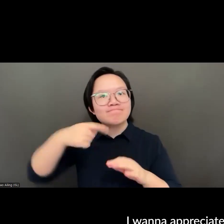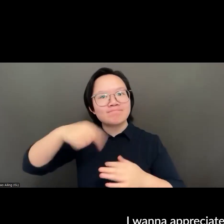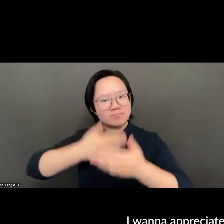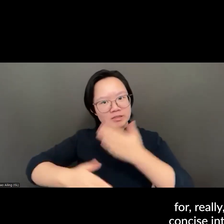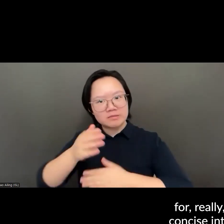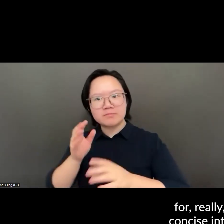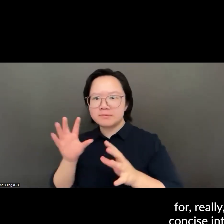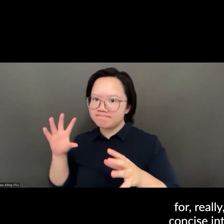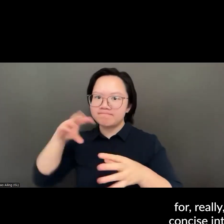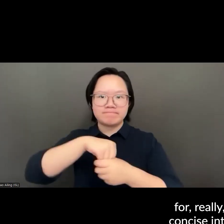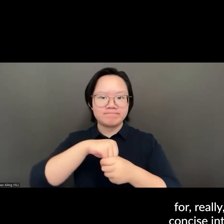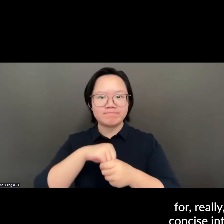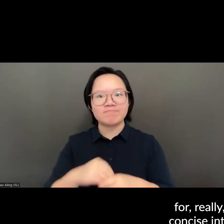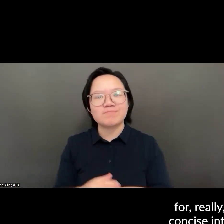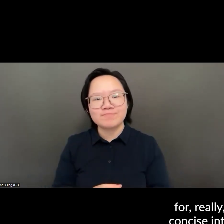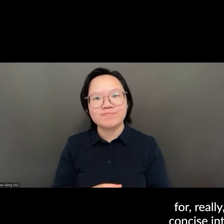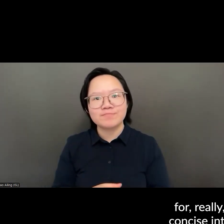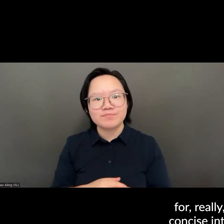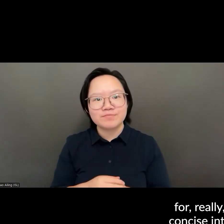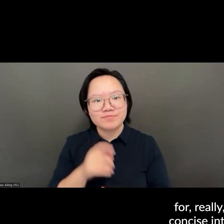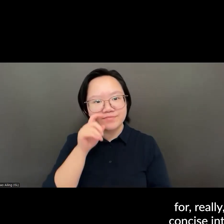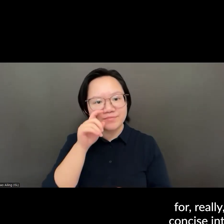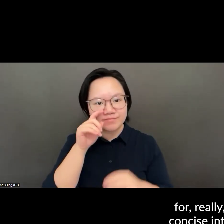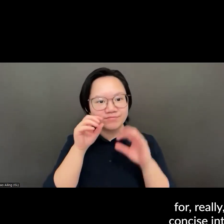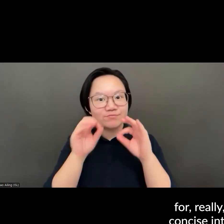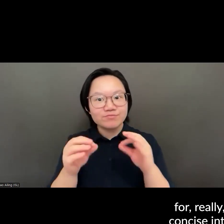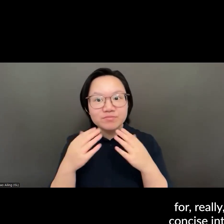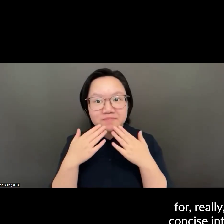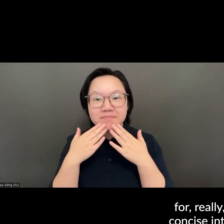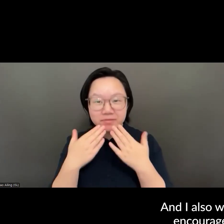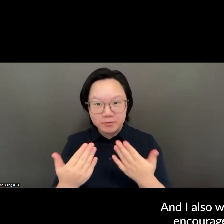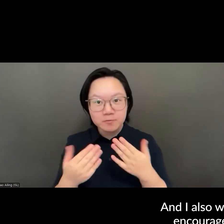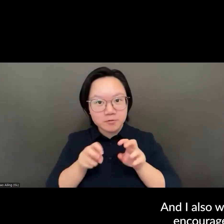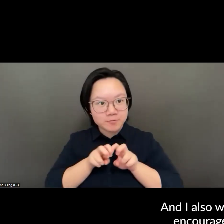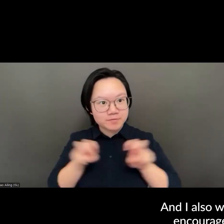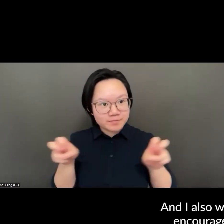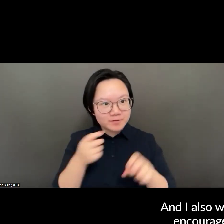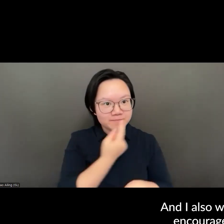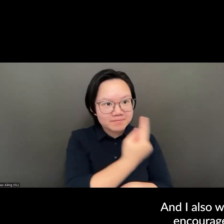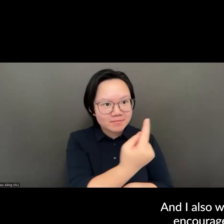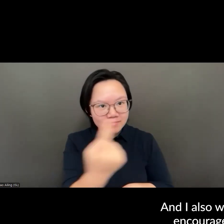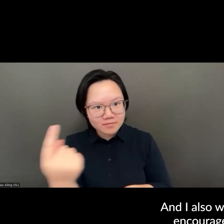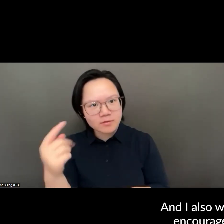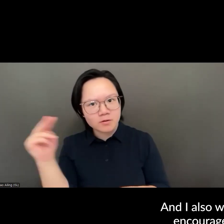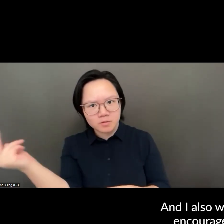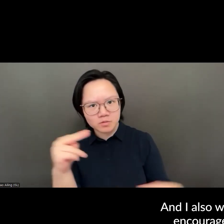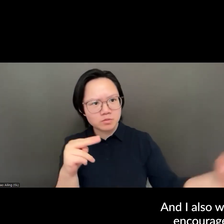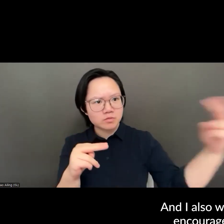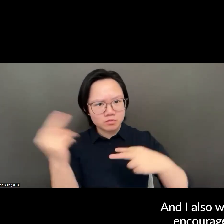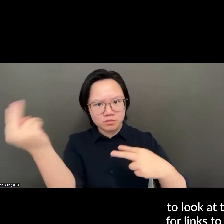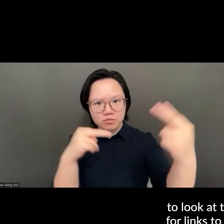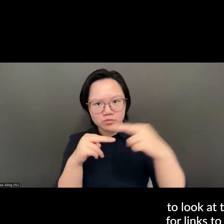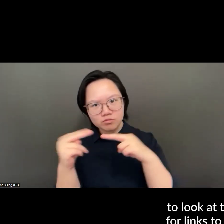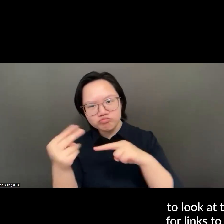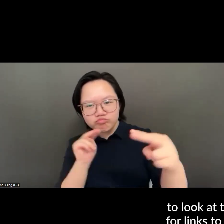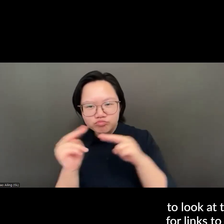panelists for really their very concise interventions. And I also want to, again, encourage all of you